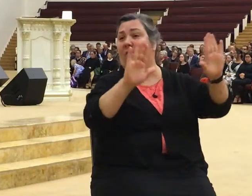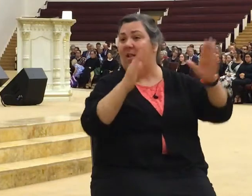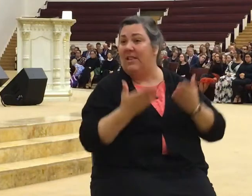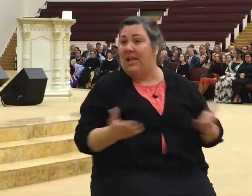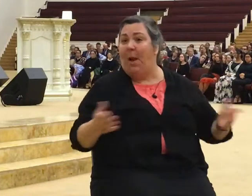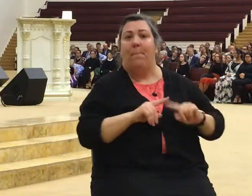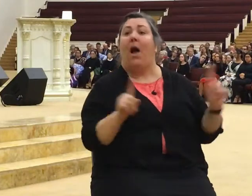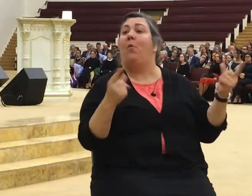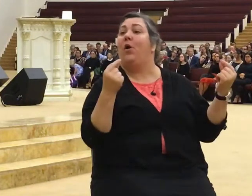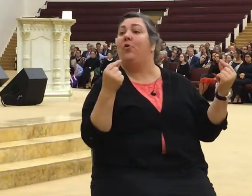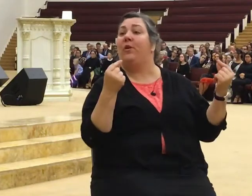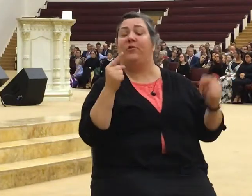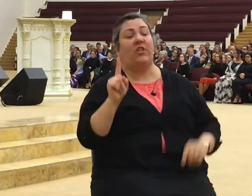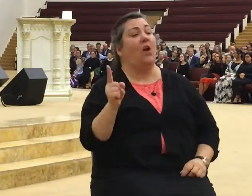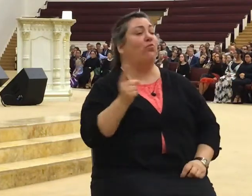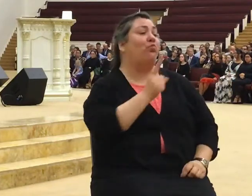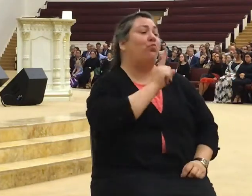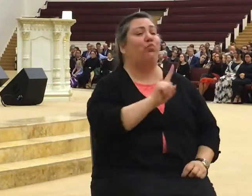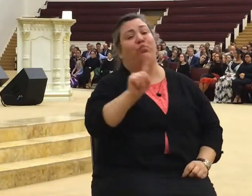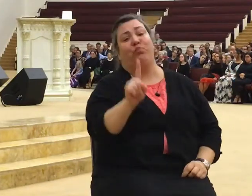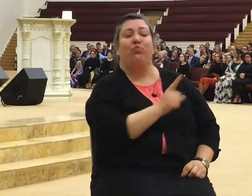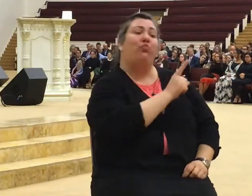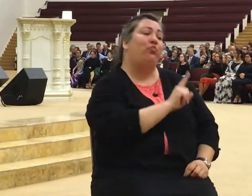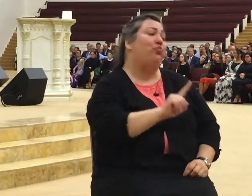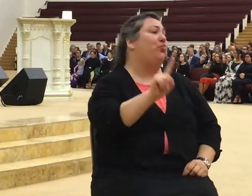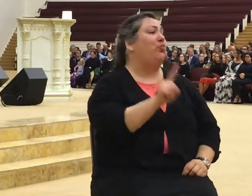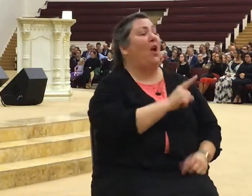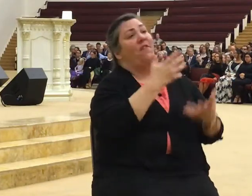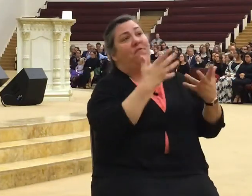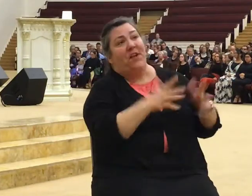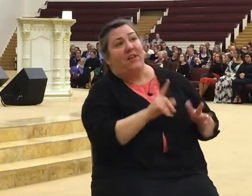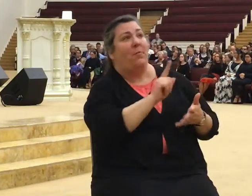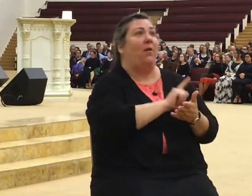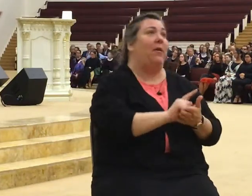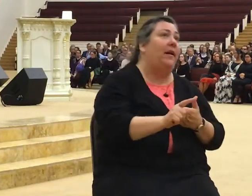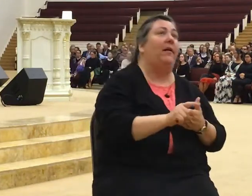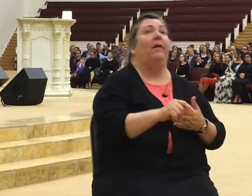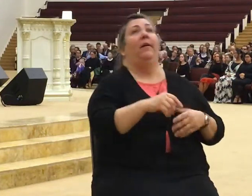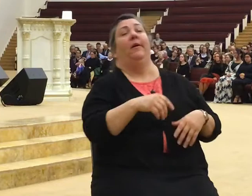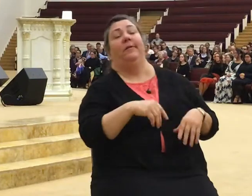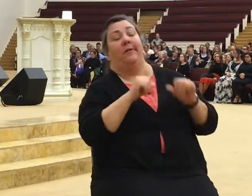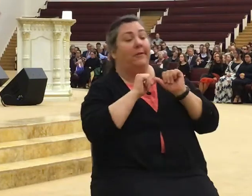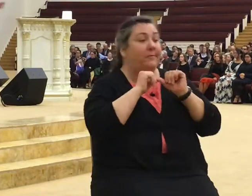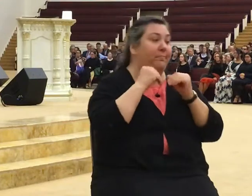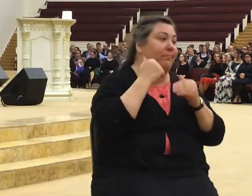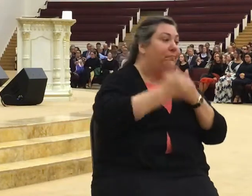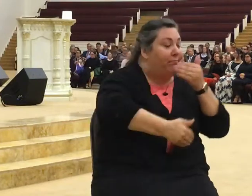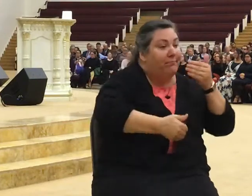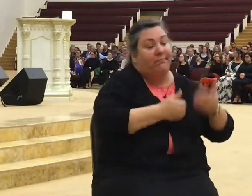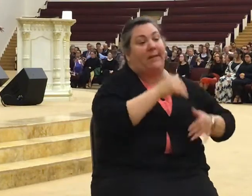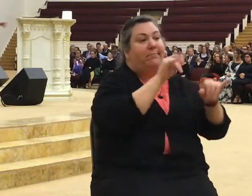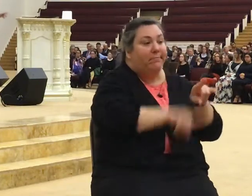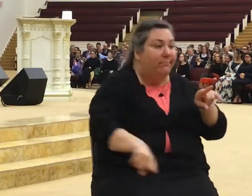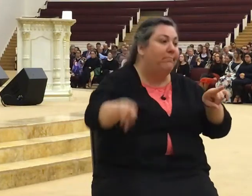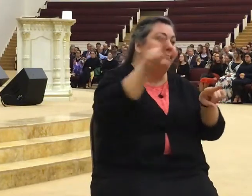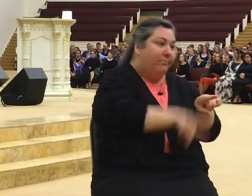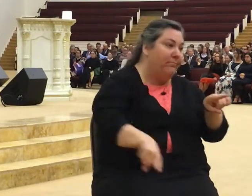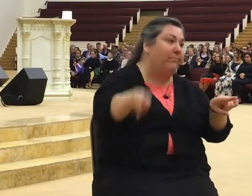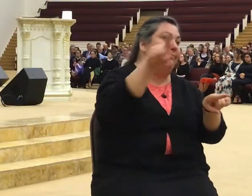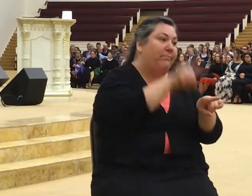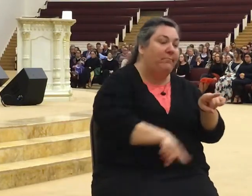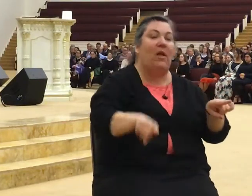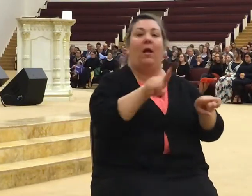wandering around short of promise, just getting through a day, just getting through a week, just getting through another weekend and start the cycle all over